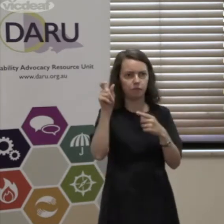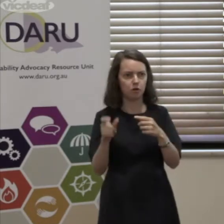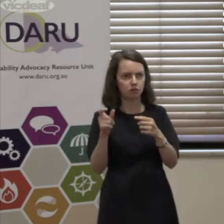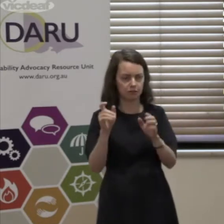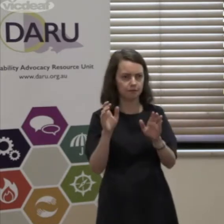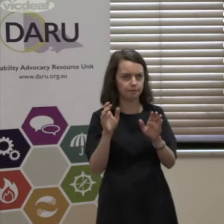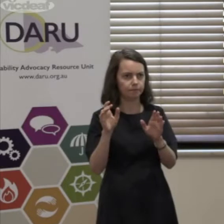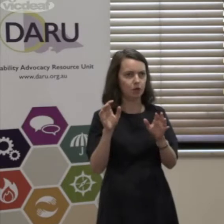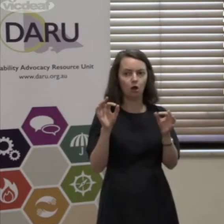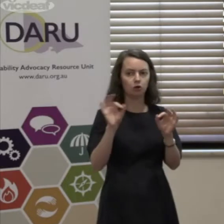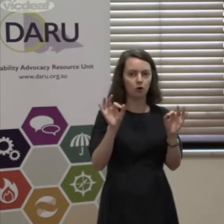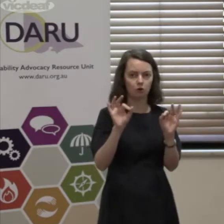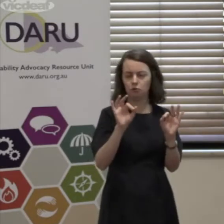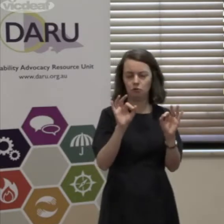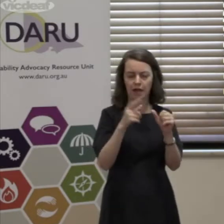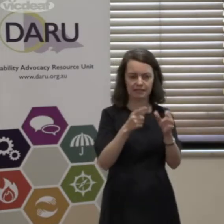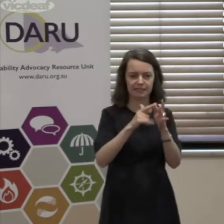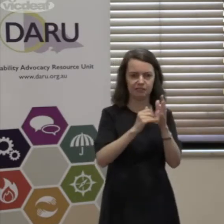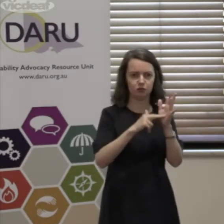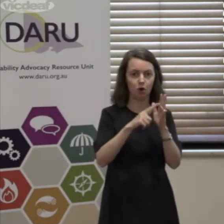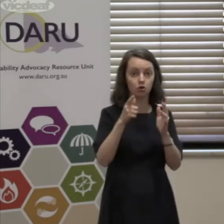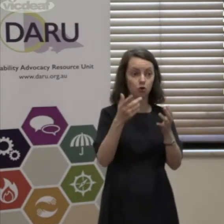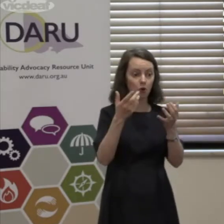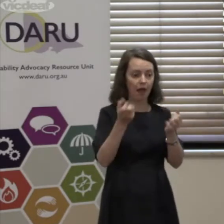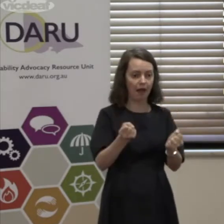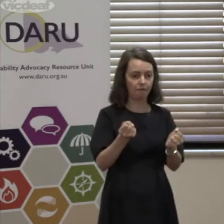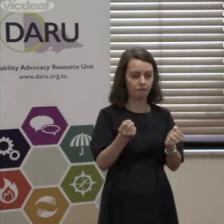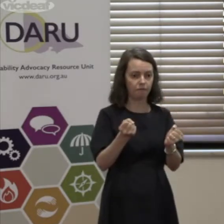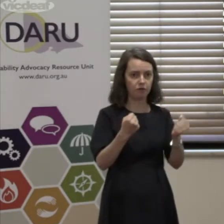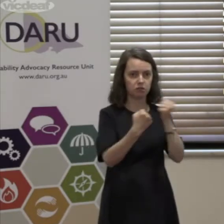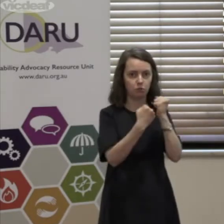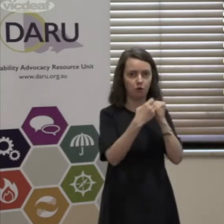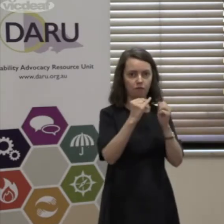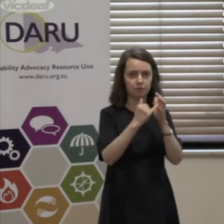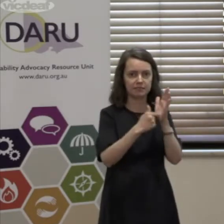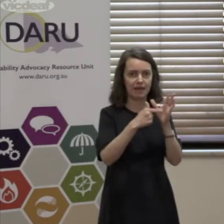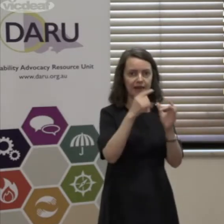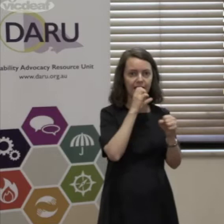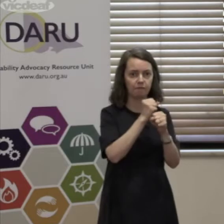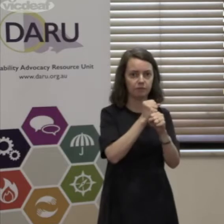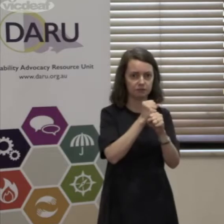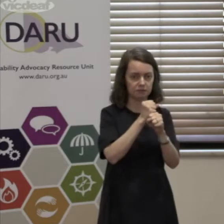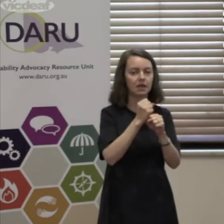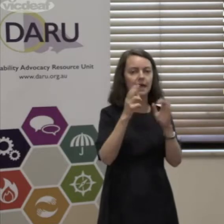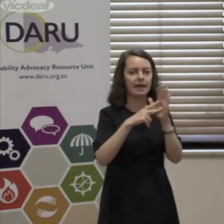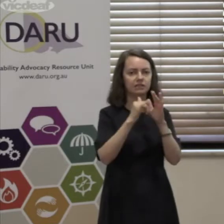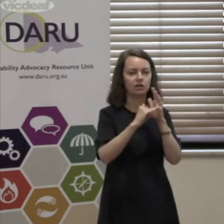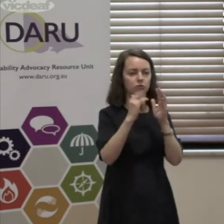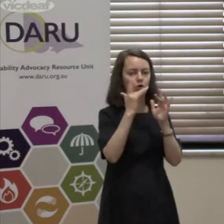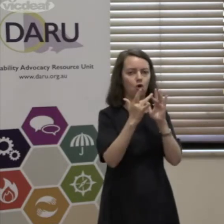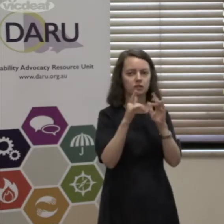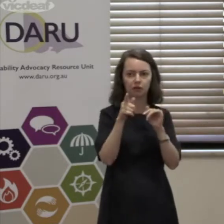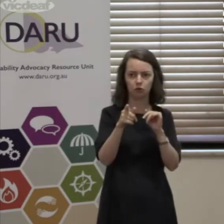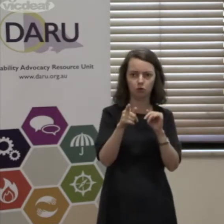No, so if you're already on a plan, if you're already getting supports, the NDIS will contact you when your